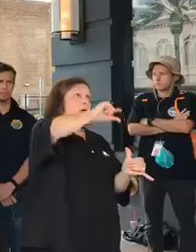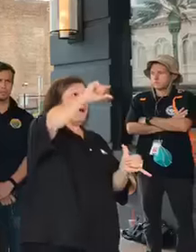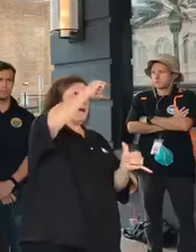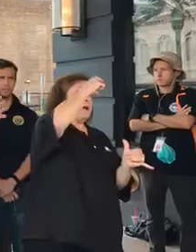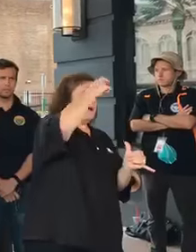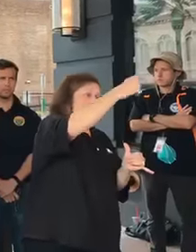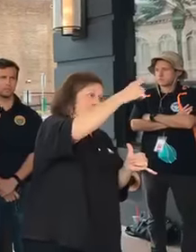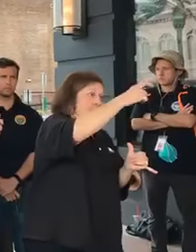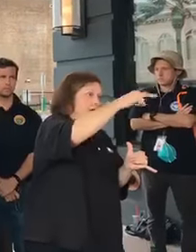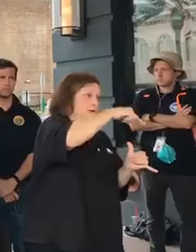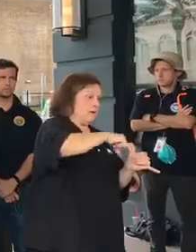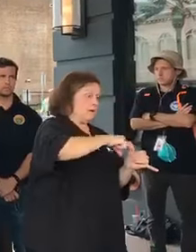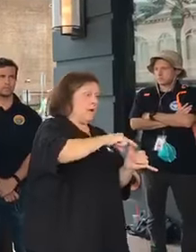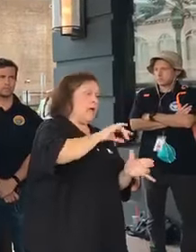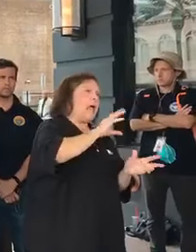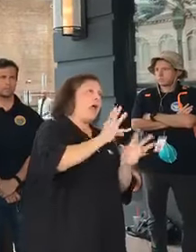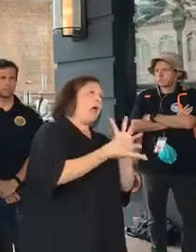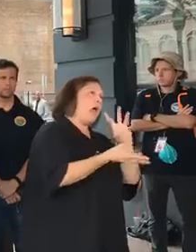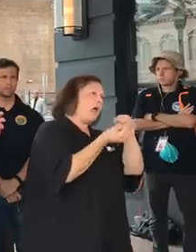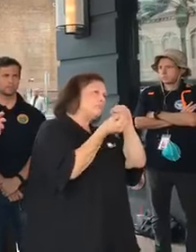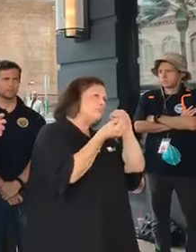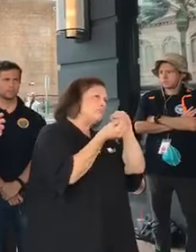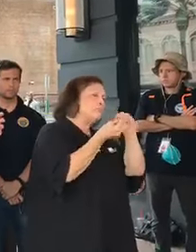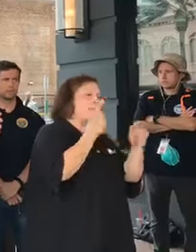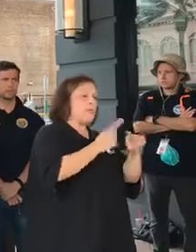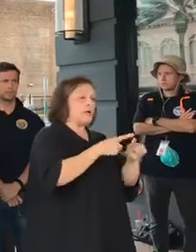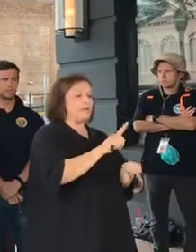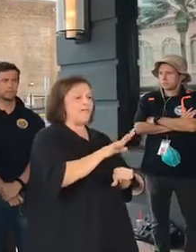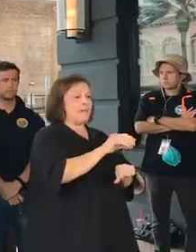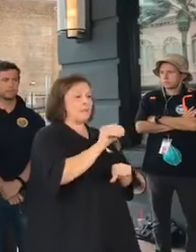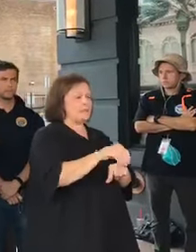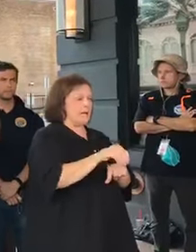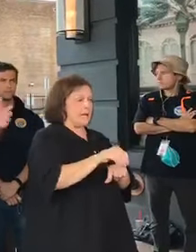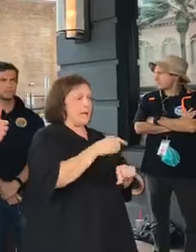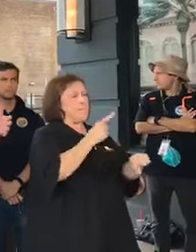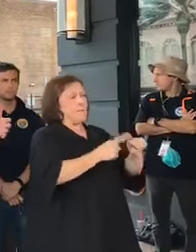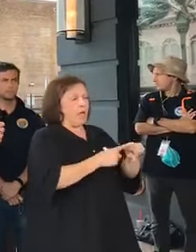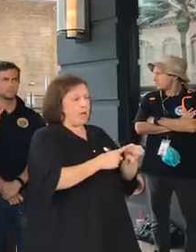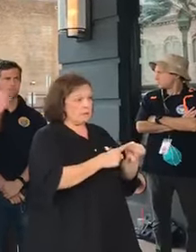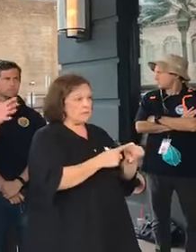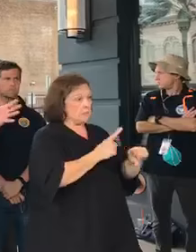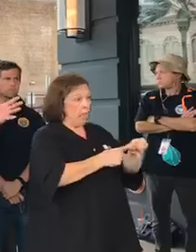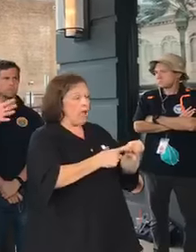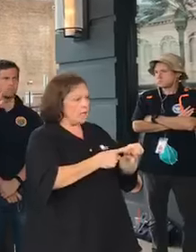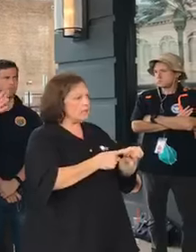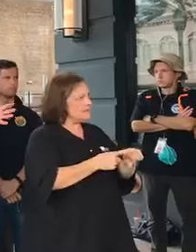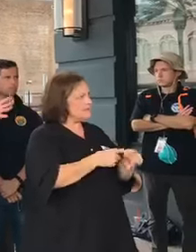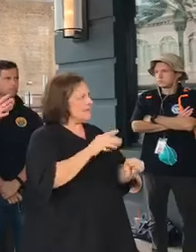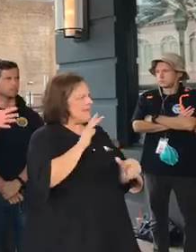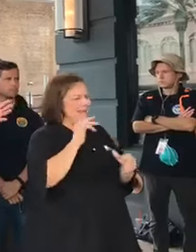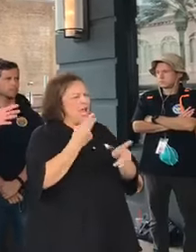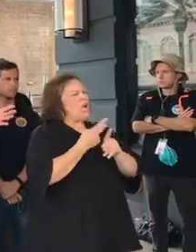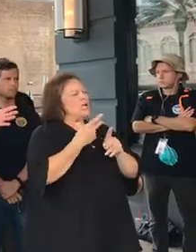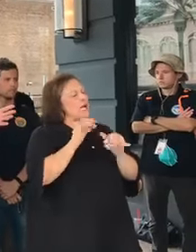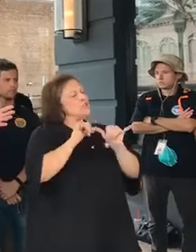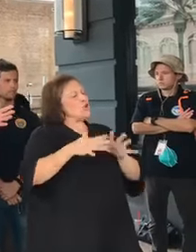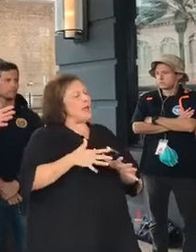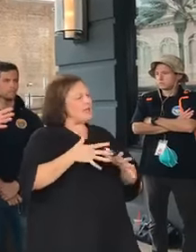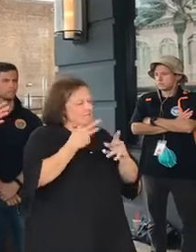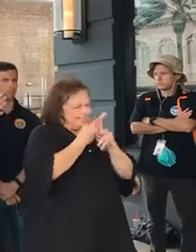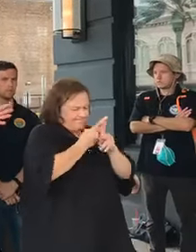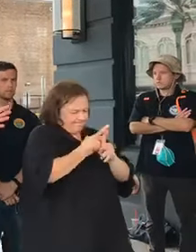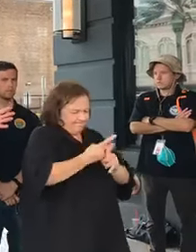both vertical and horizontal added together, plus 25%, plus another factor. That's the formula, the engineering